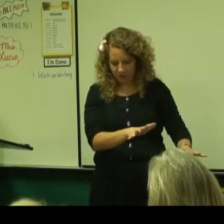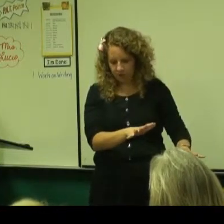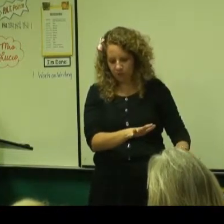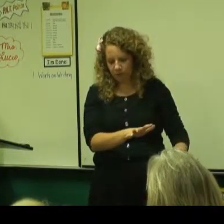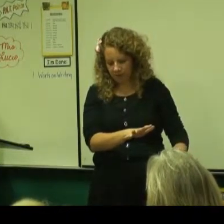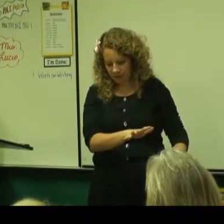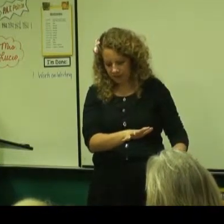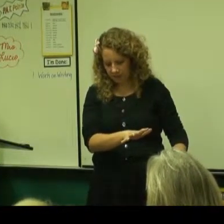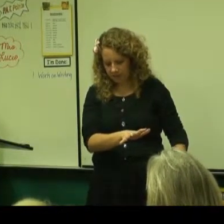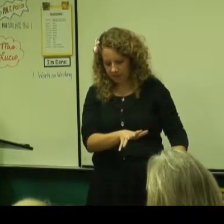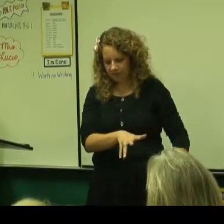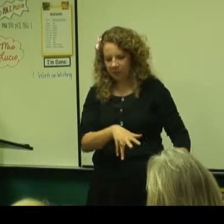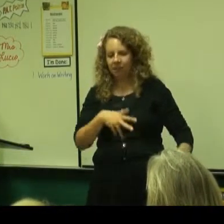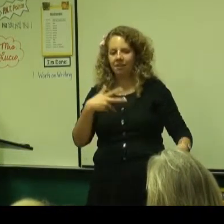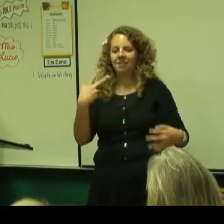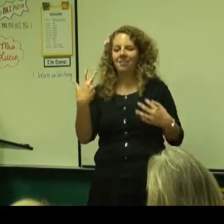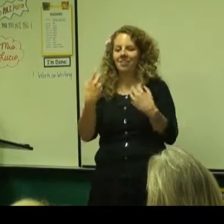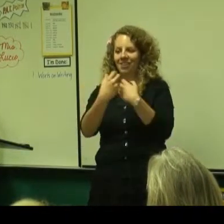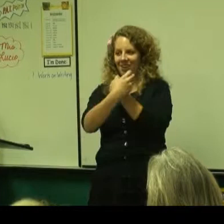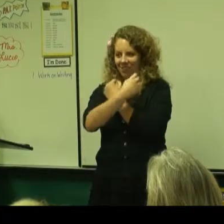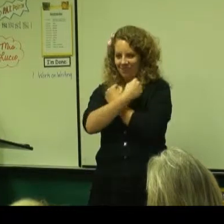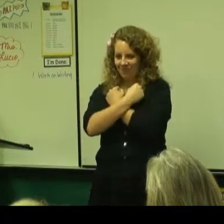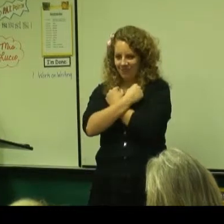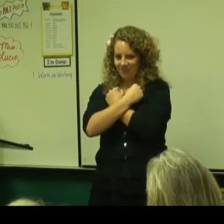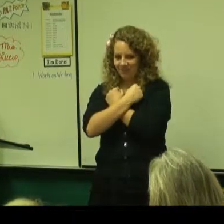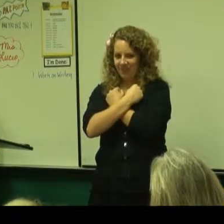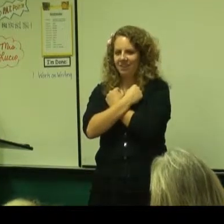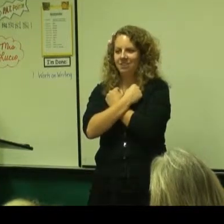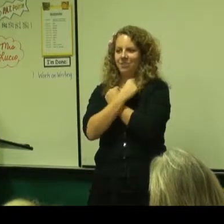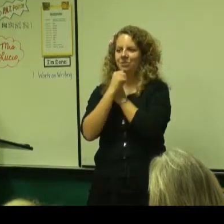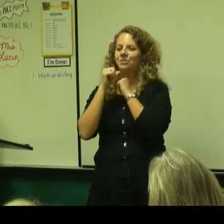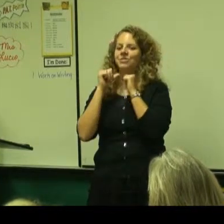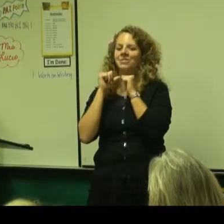finish, or ends, love continues.